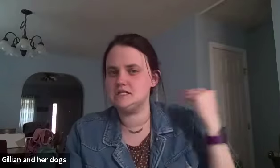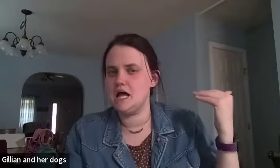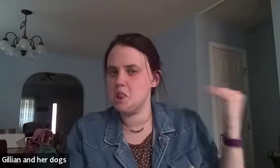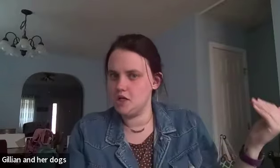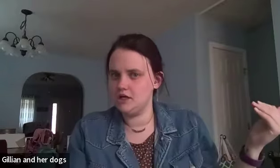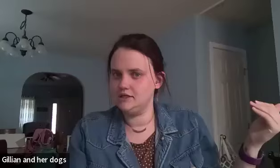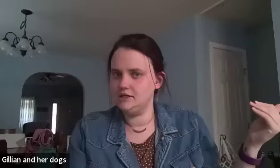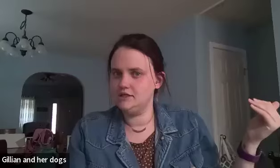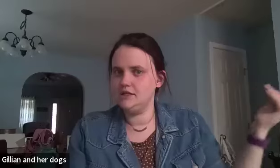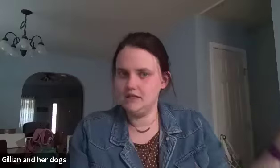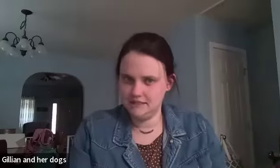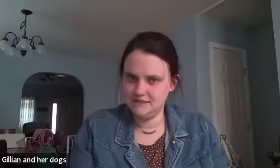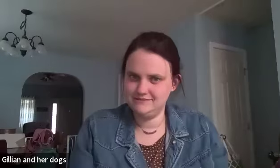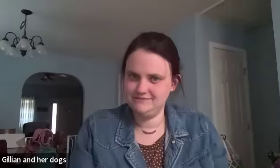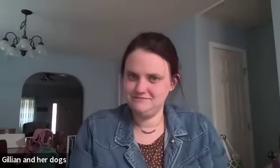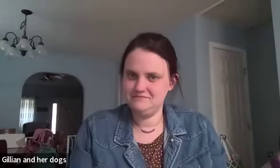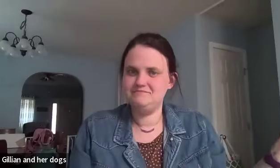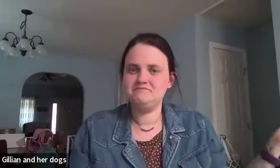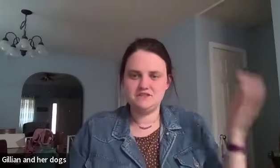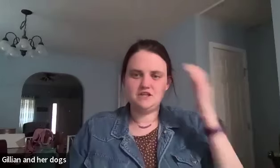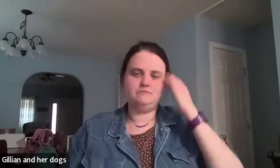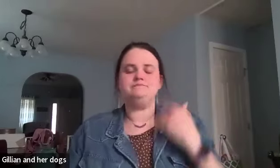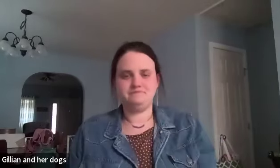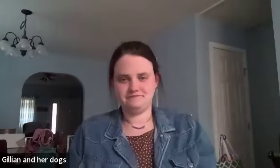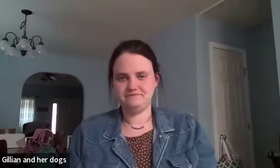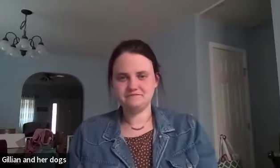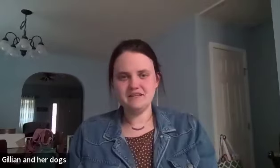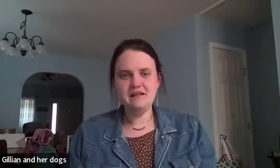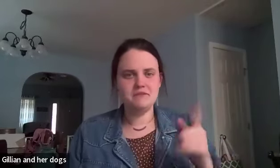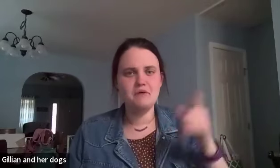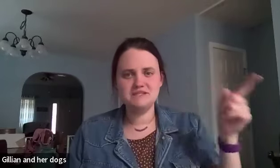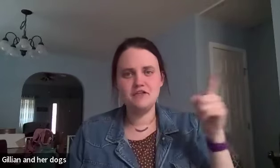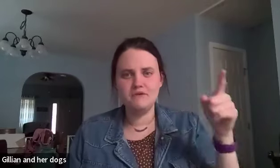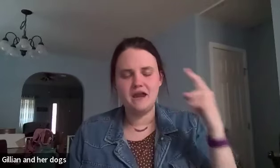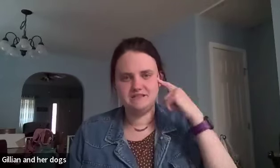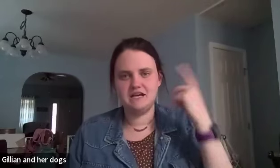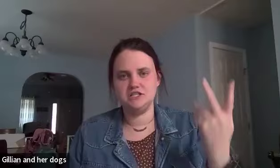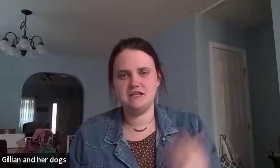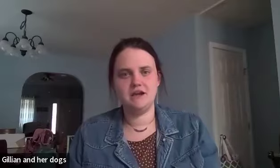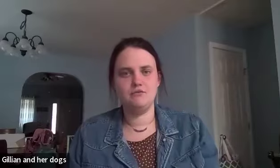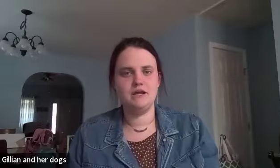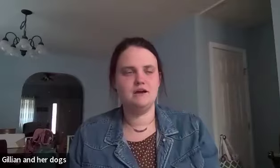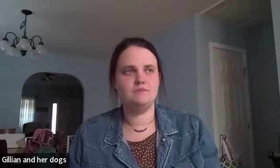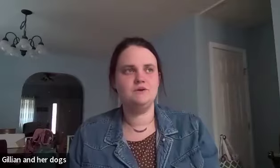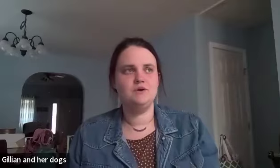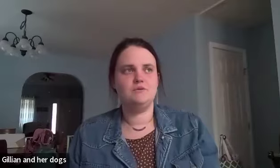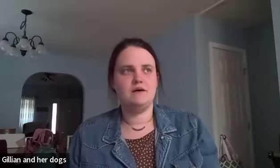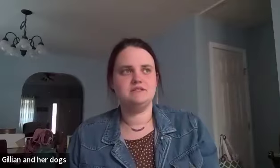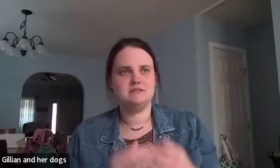does not look nice. So, but that was another one that I was actually thinking of when I was